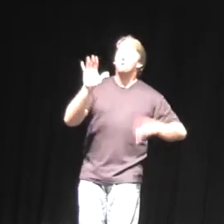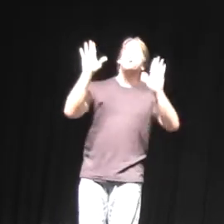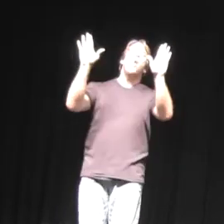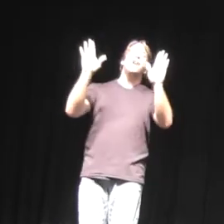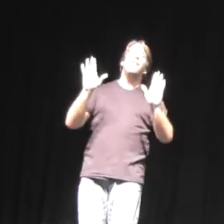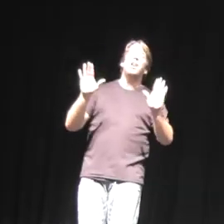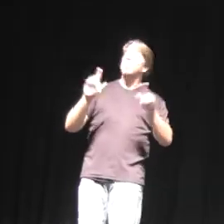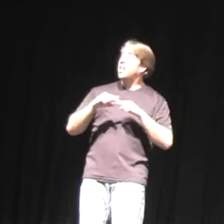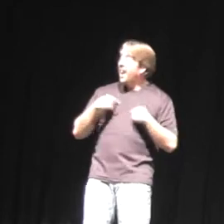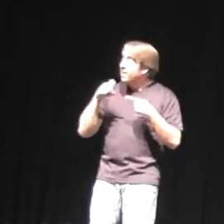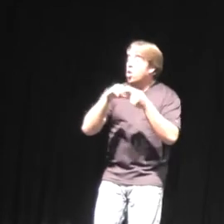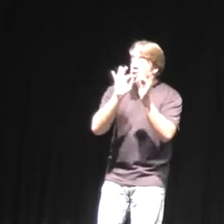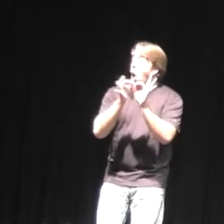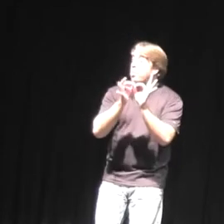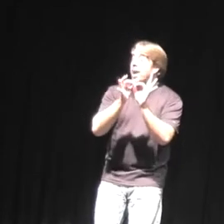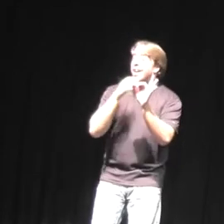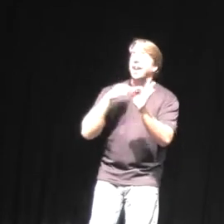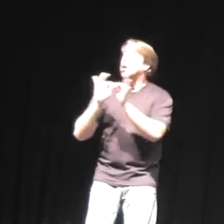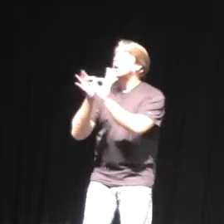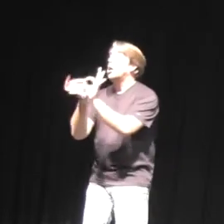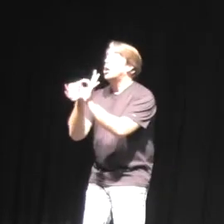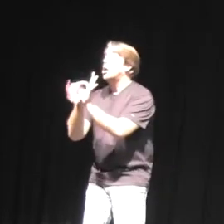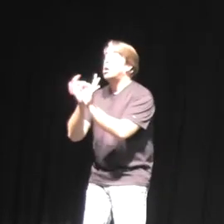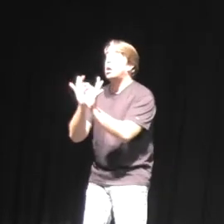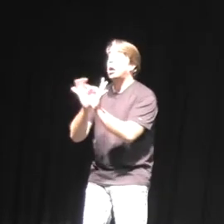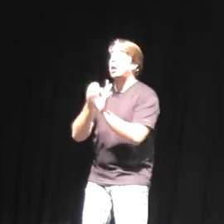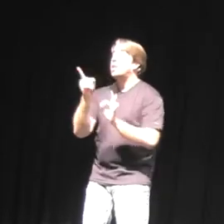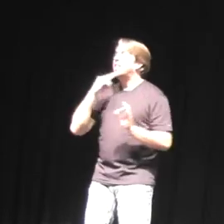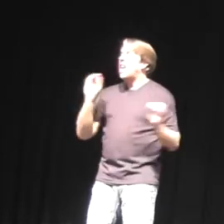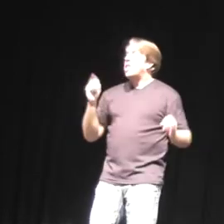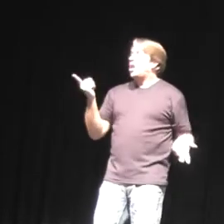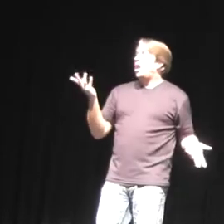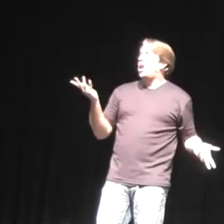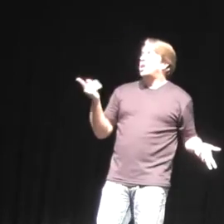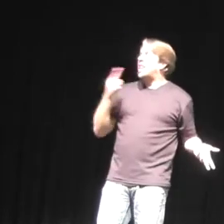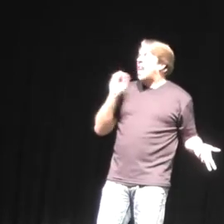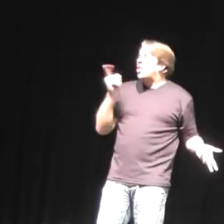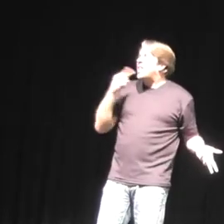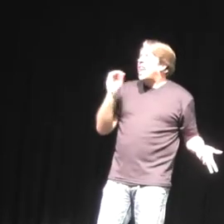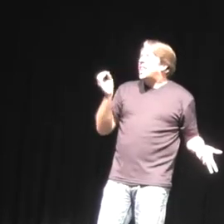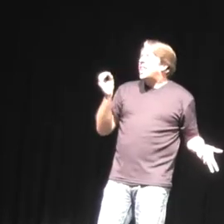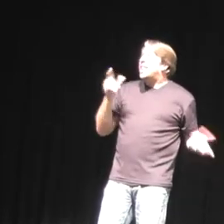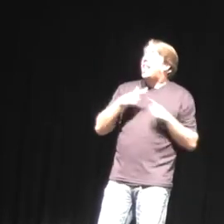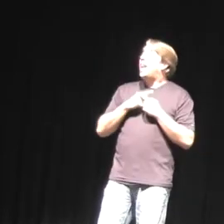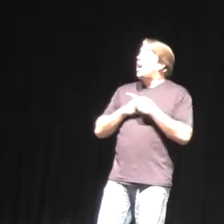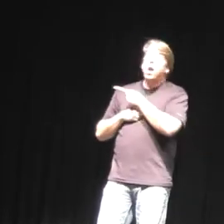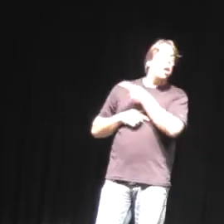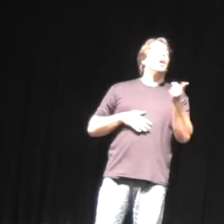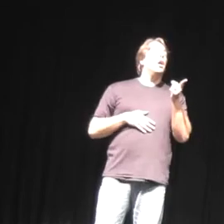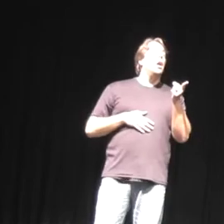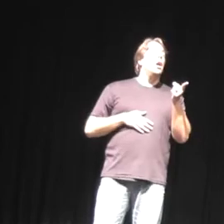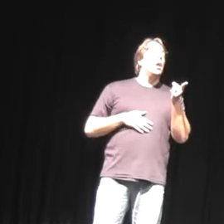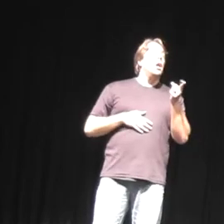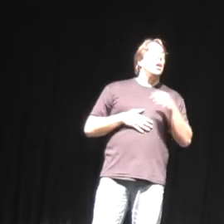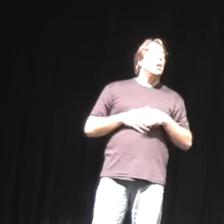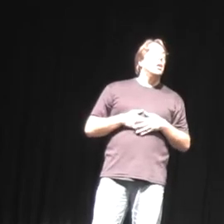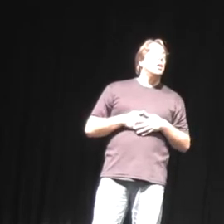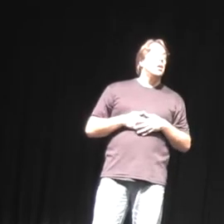wonderful. But when you're interpreting, you're trying to keep up with one person that's not saying shit. And then you got to look at the other person and be